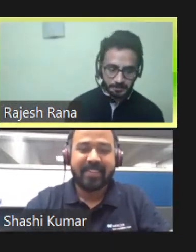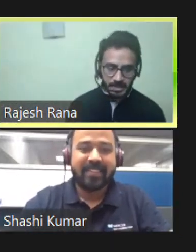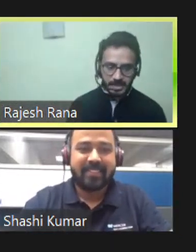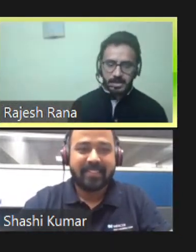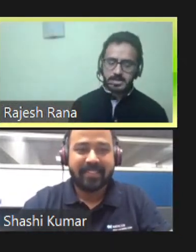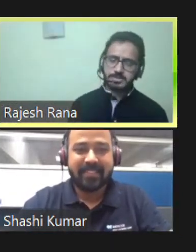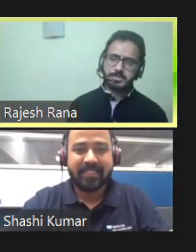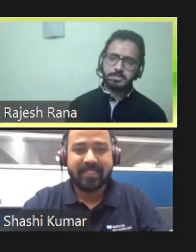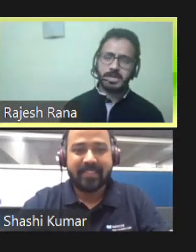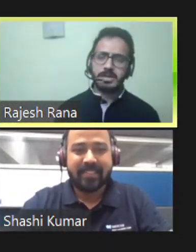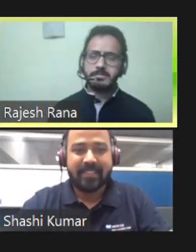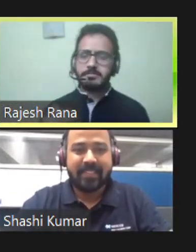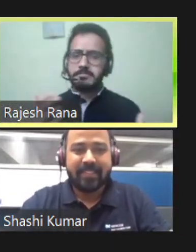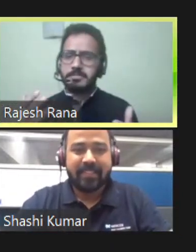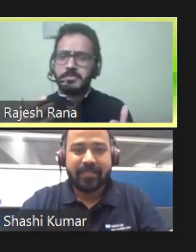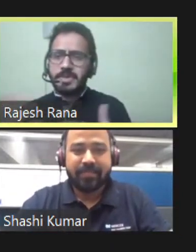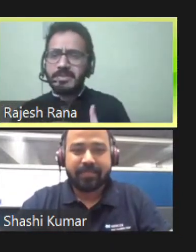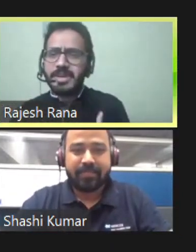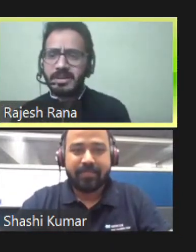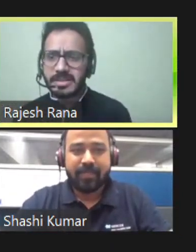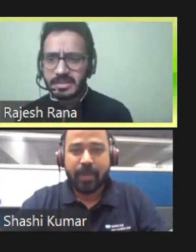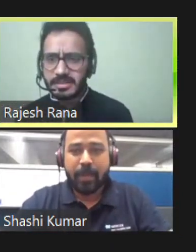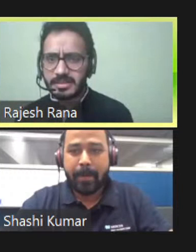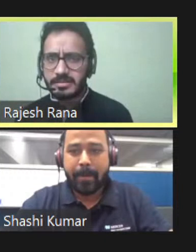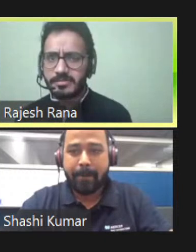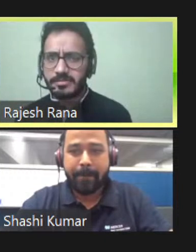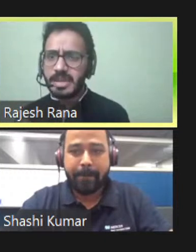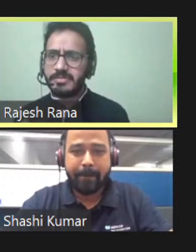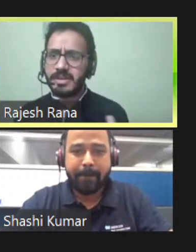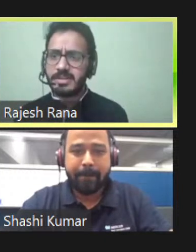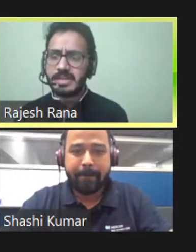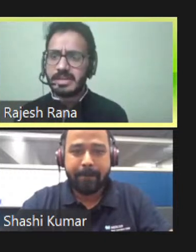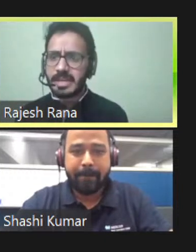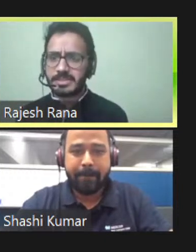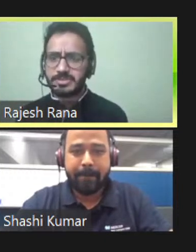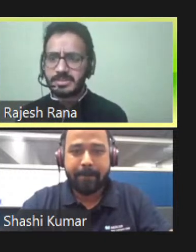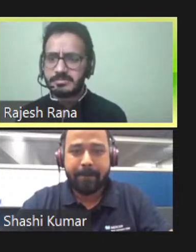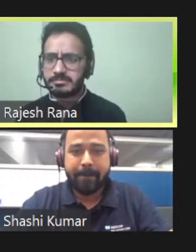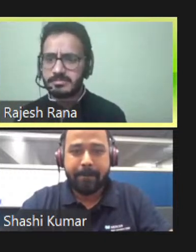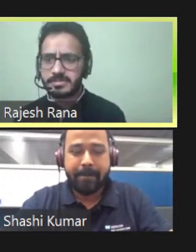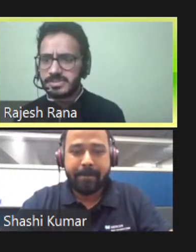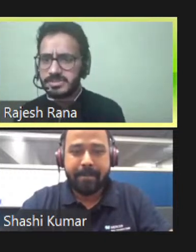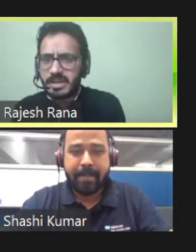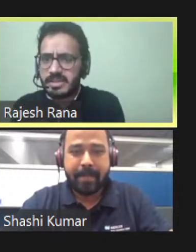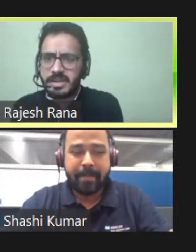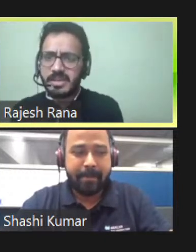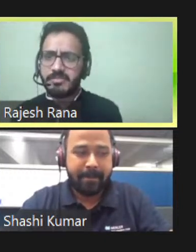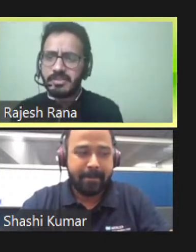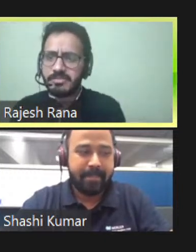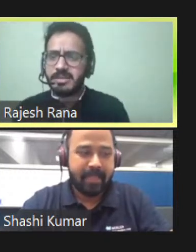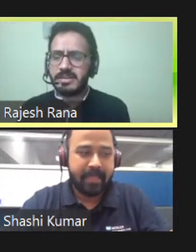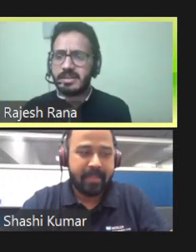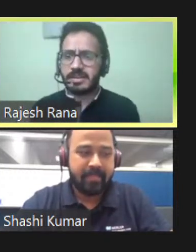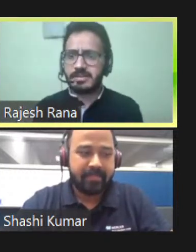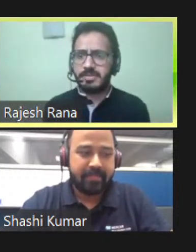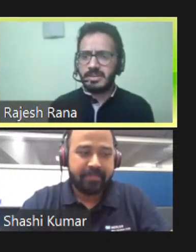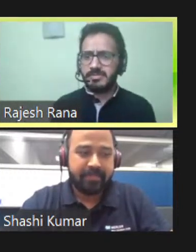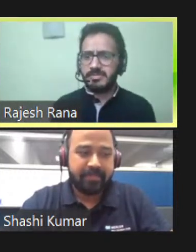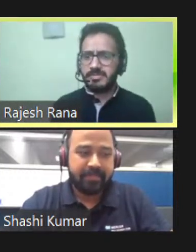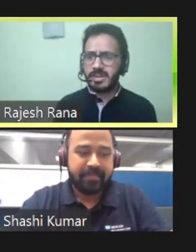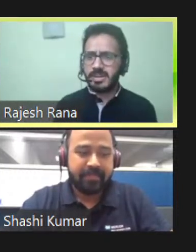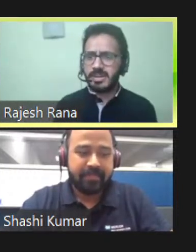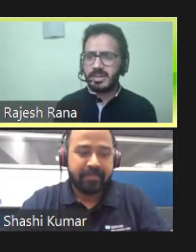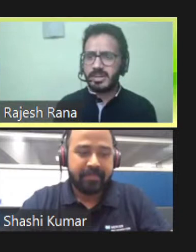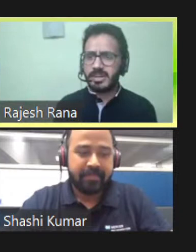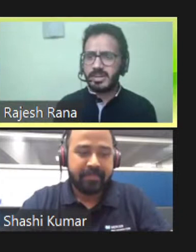talk. So why we are learning it? Why we are learning it actually? Shashi, any idea why we are learning it? Why